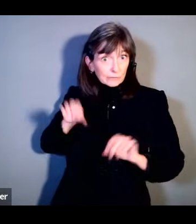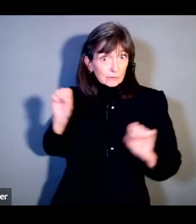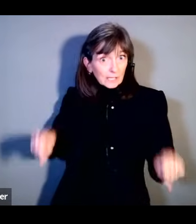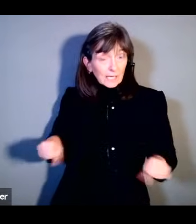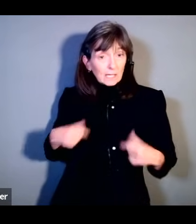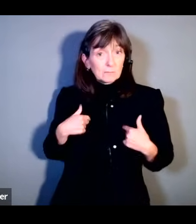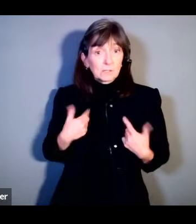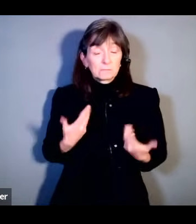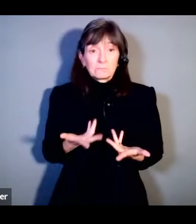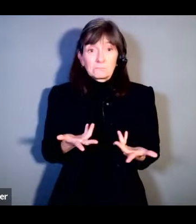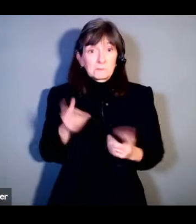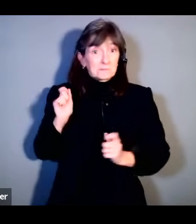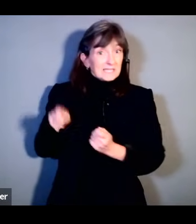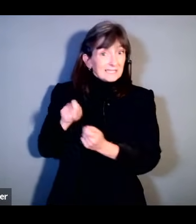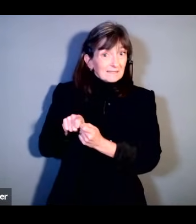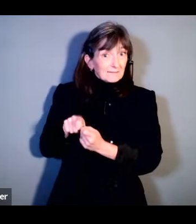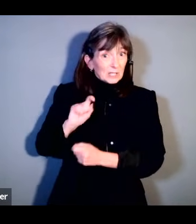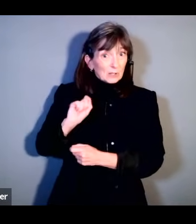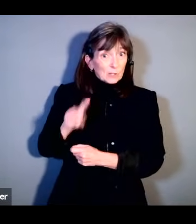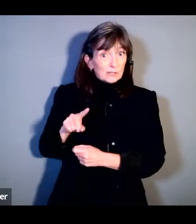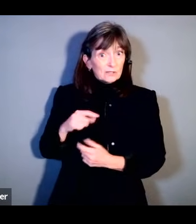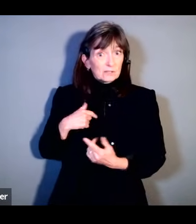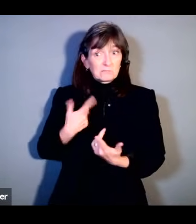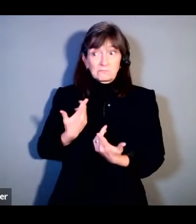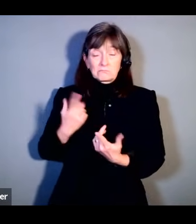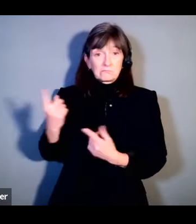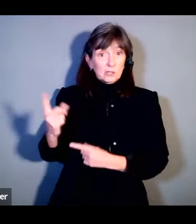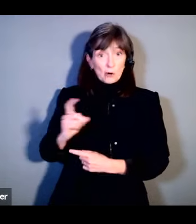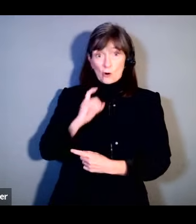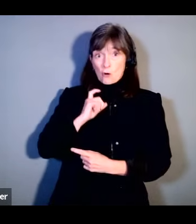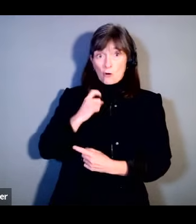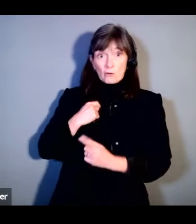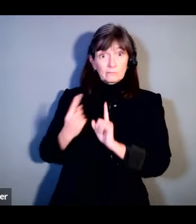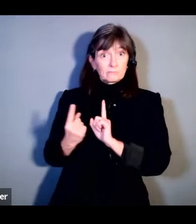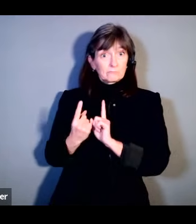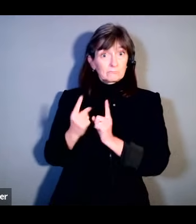that individual basis.